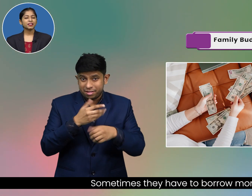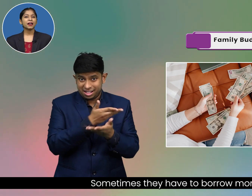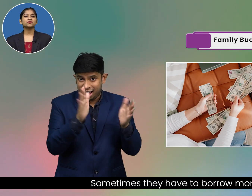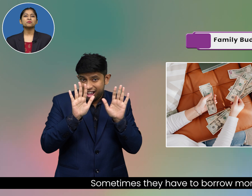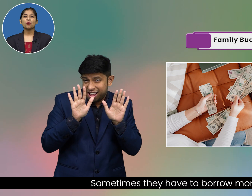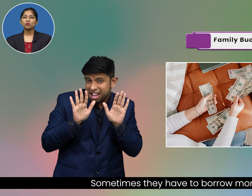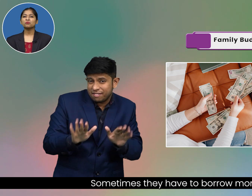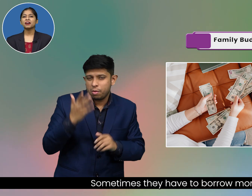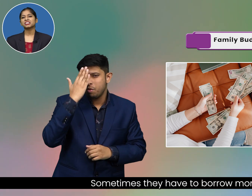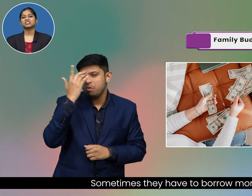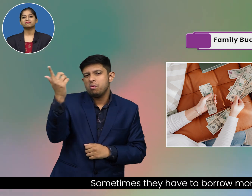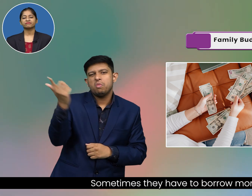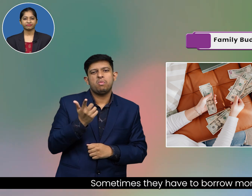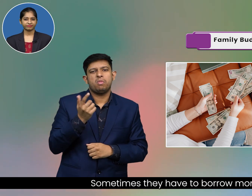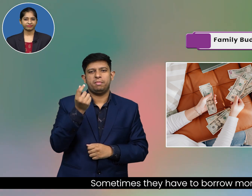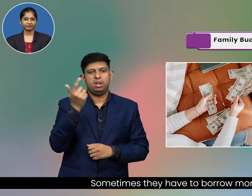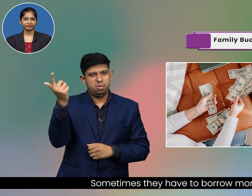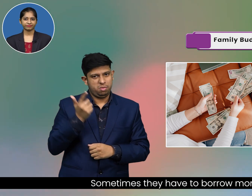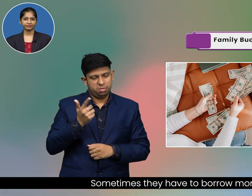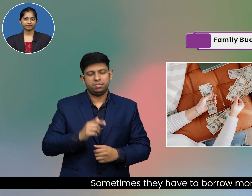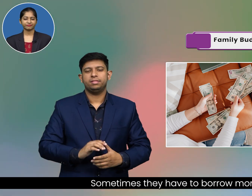Sometimes they have to borrow money.